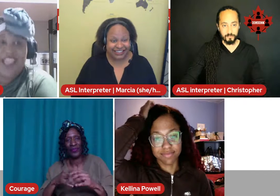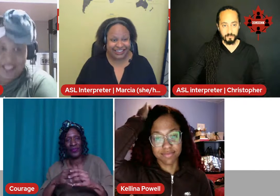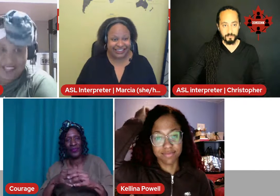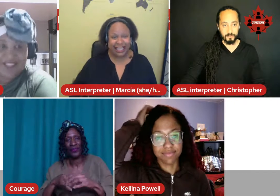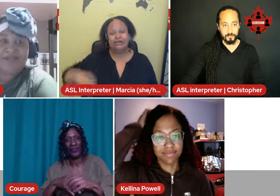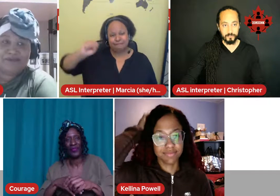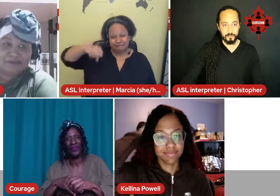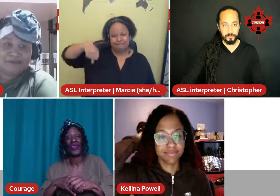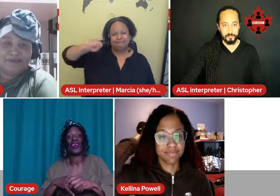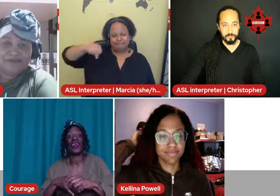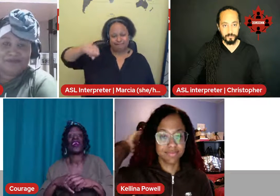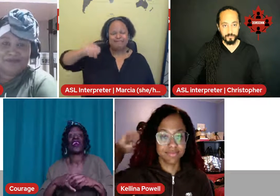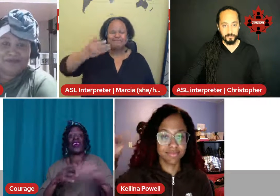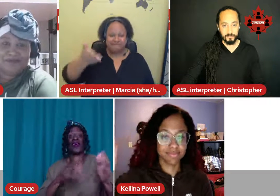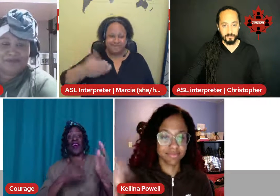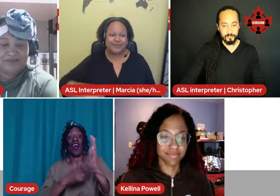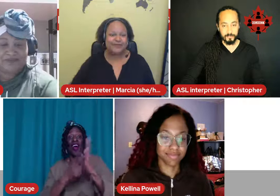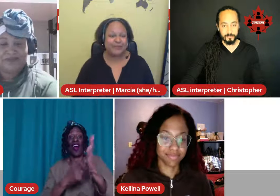Yes.